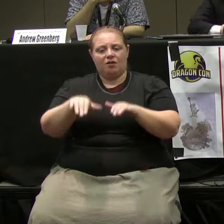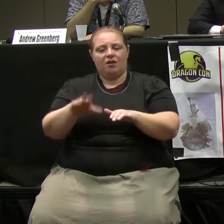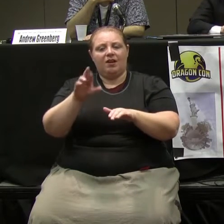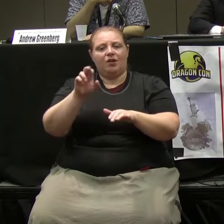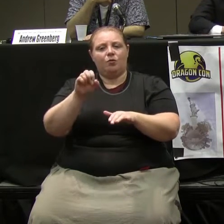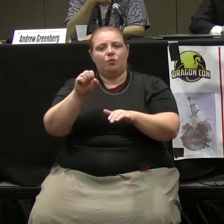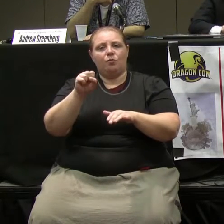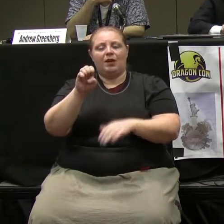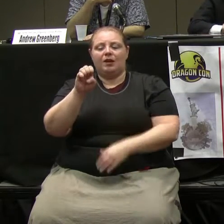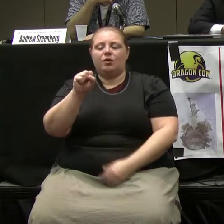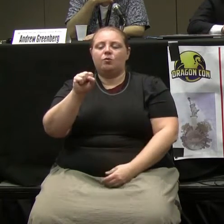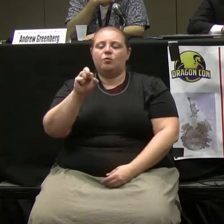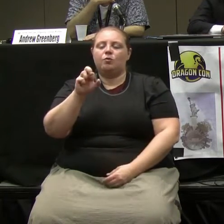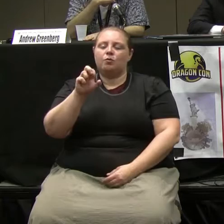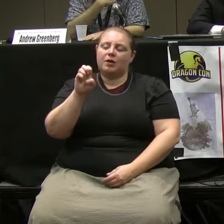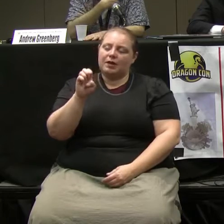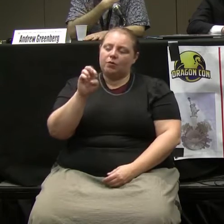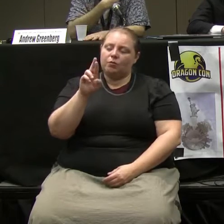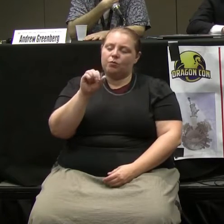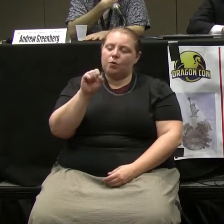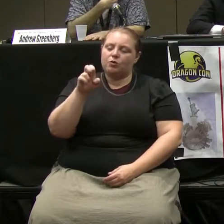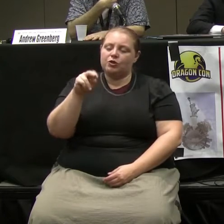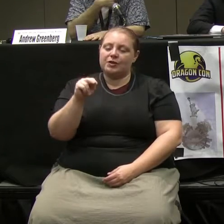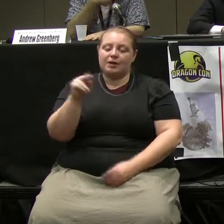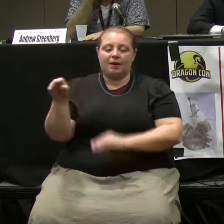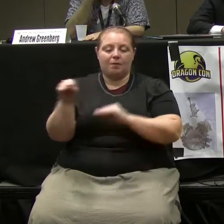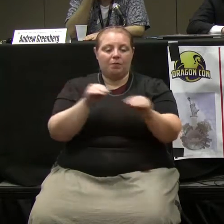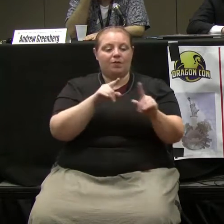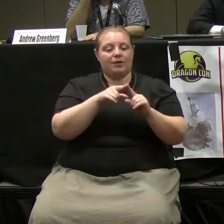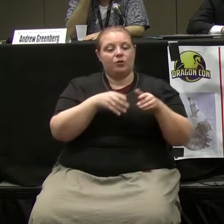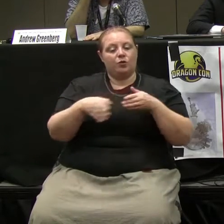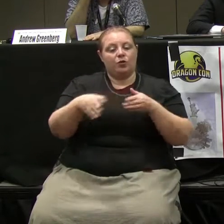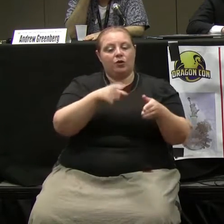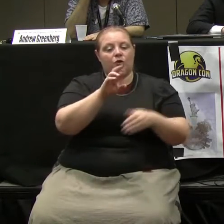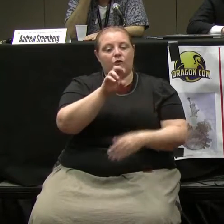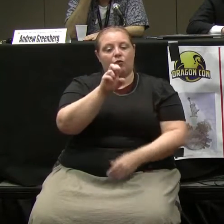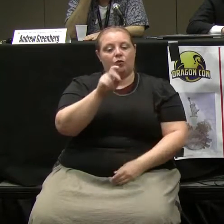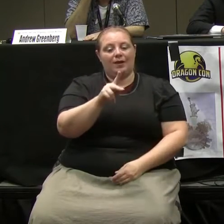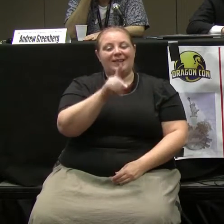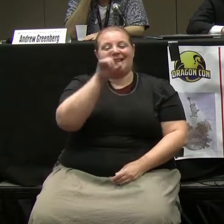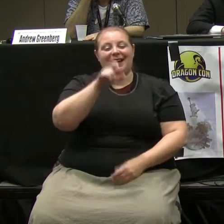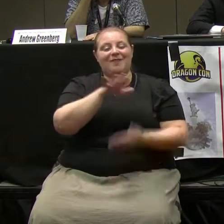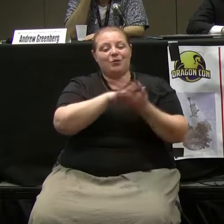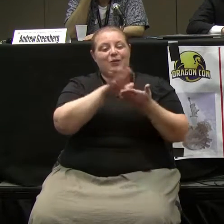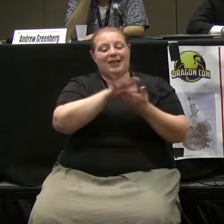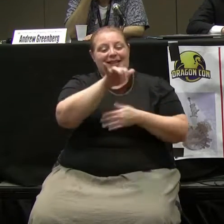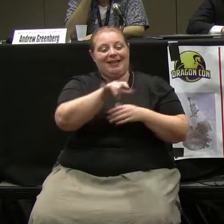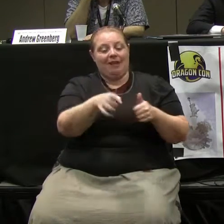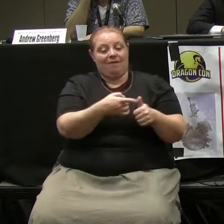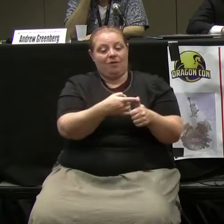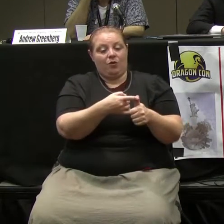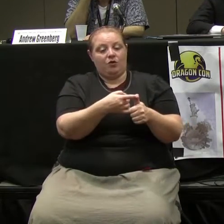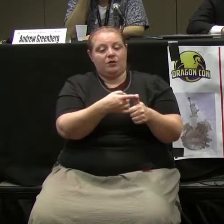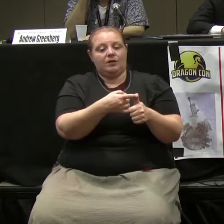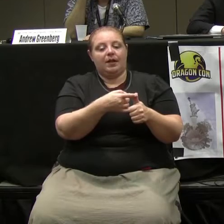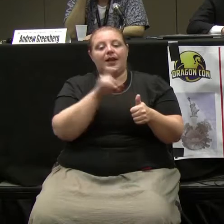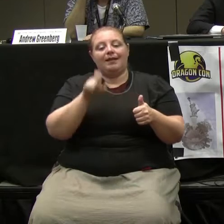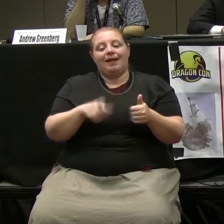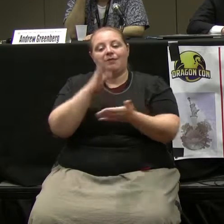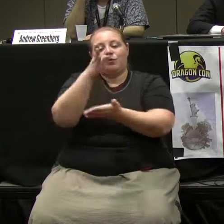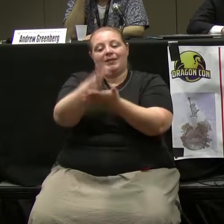area. We reached out to the county, and now that development's got a stop work order on them until they clean up the creek and block off any further